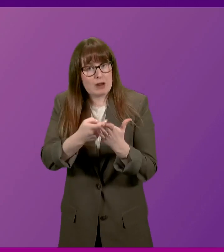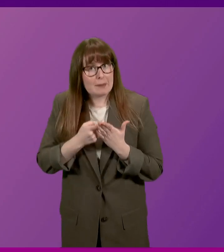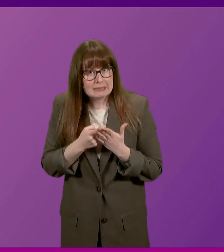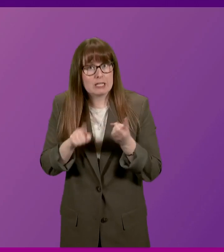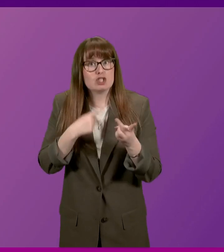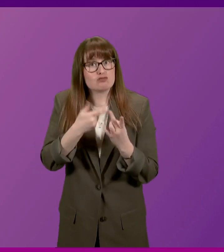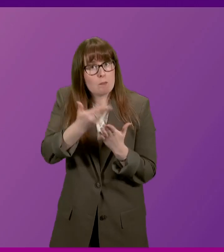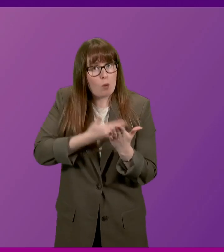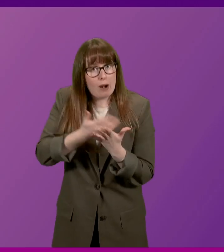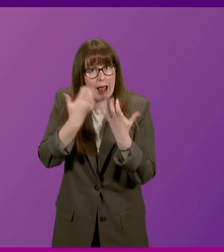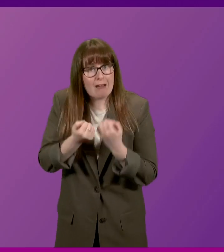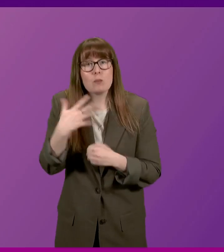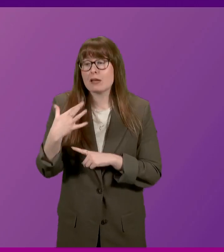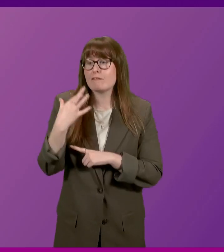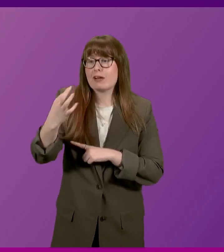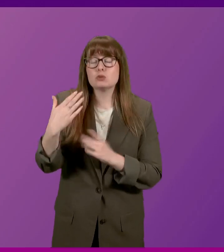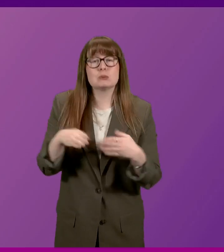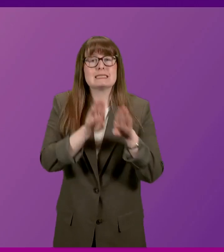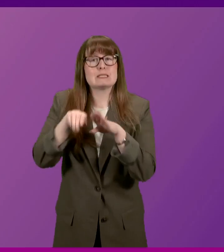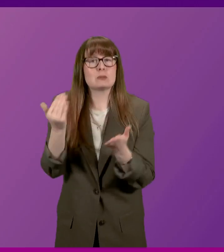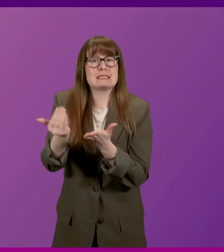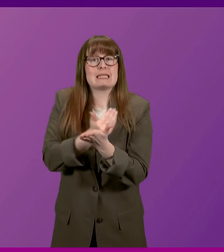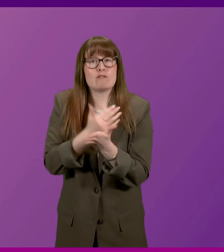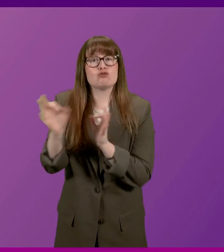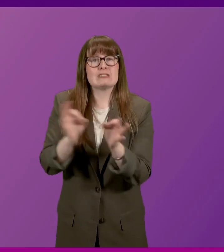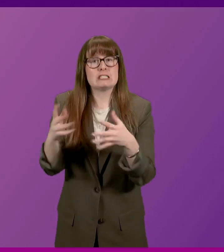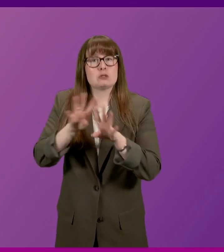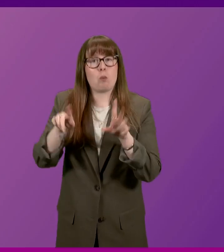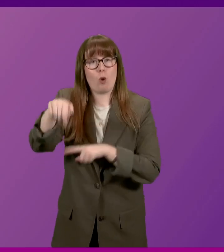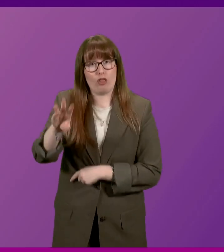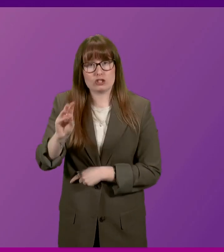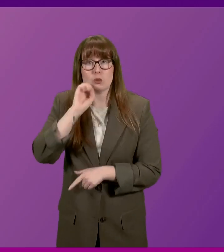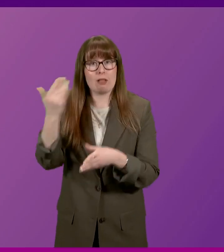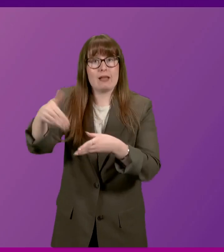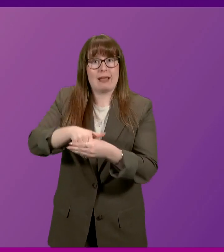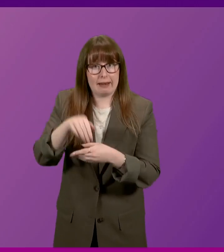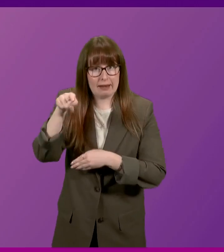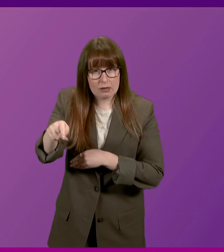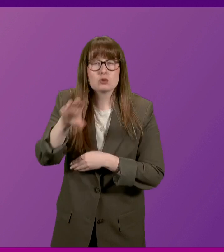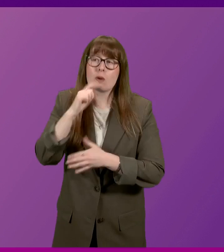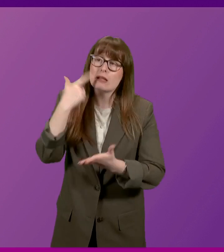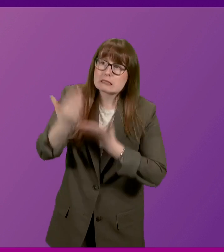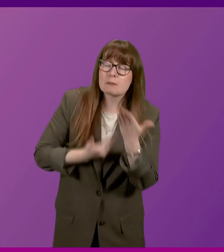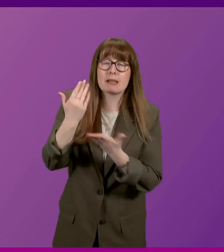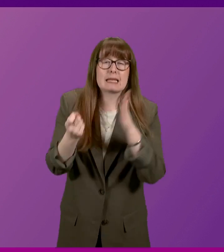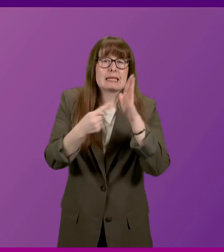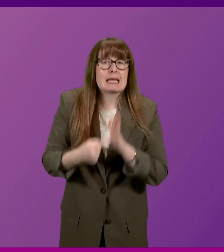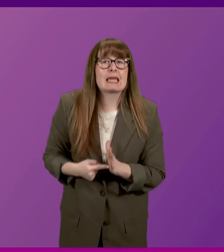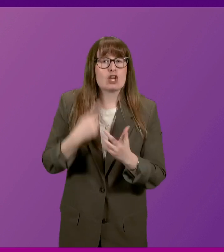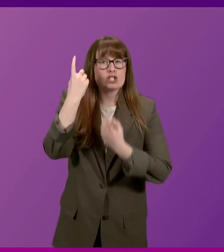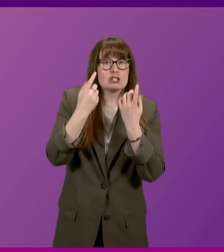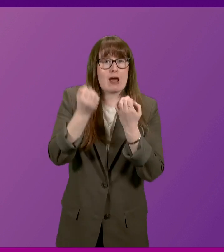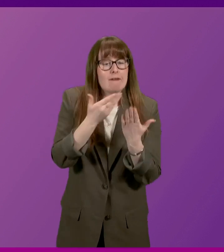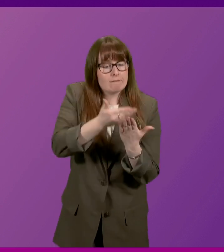We've been invited to the Equally Safe Joint Strategic Board on Thursday to go through the key considerations with